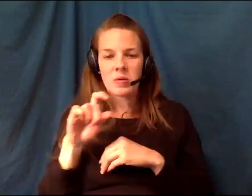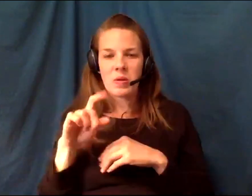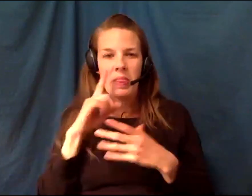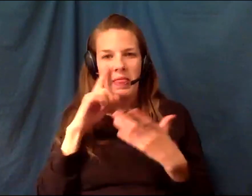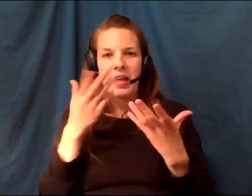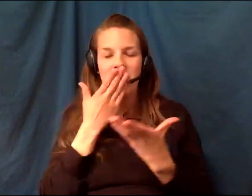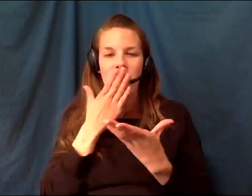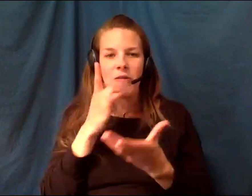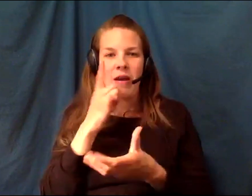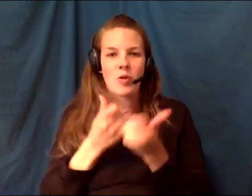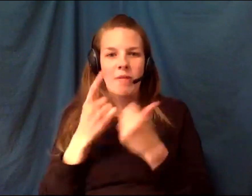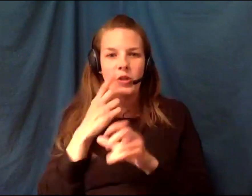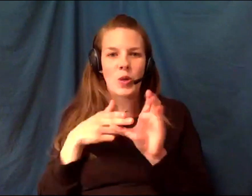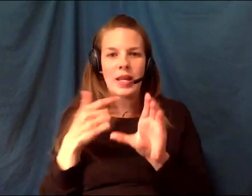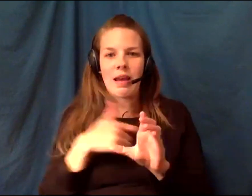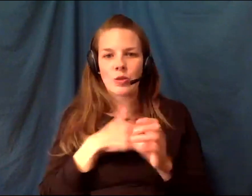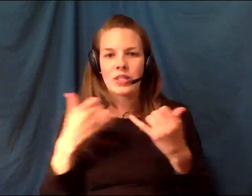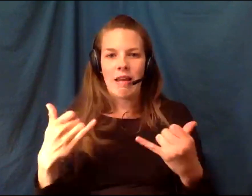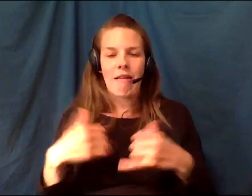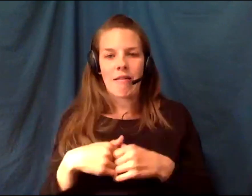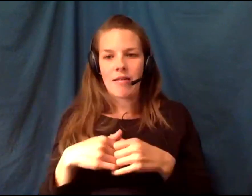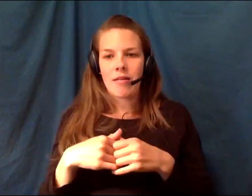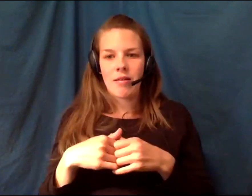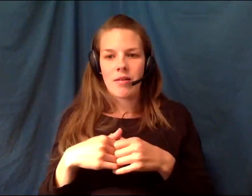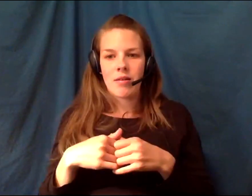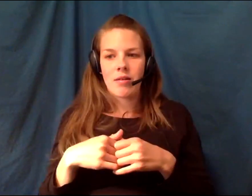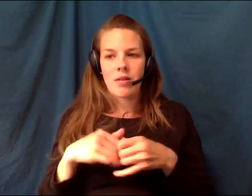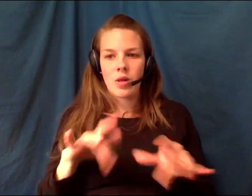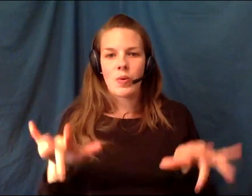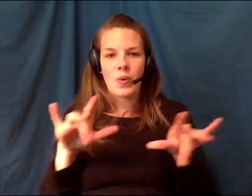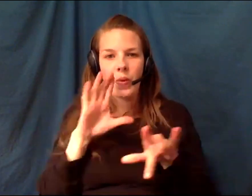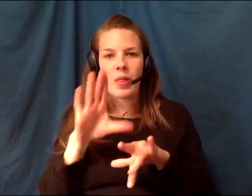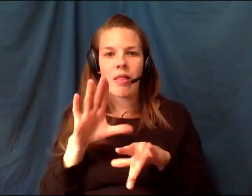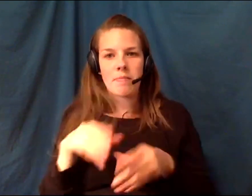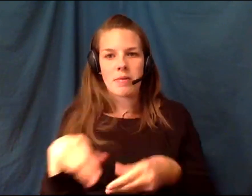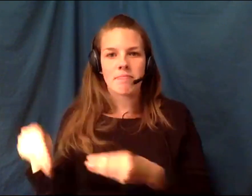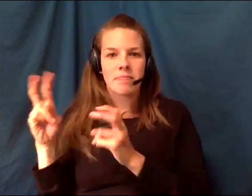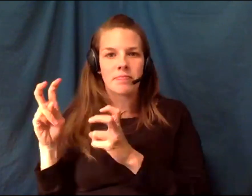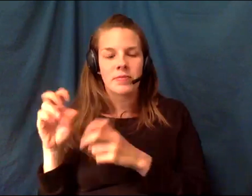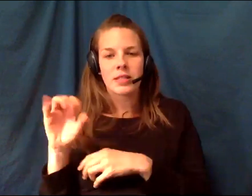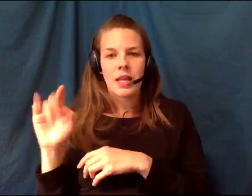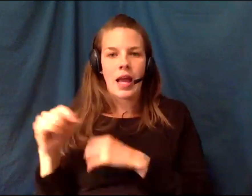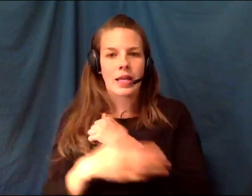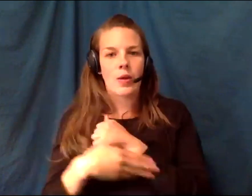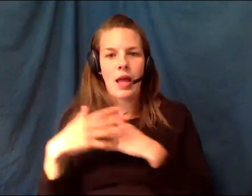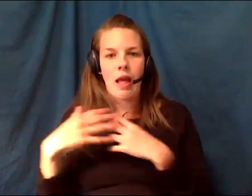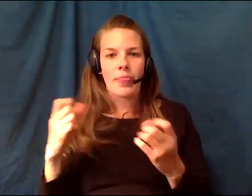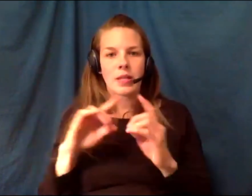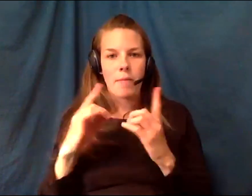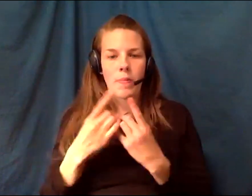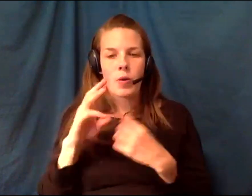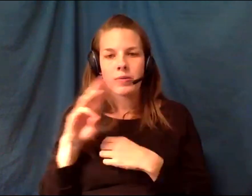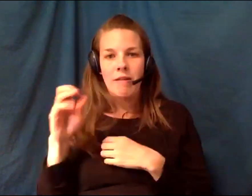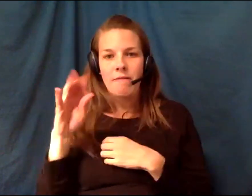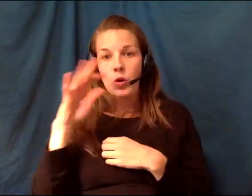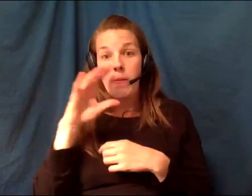everyone for joining us today. This recording will be placed on the Scott County Health Department website. Should you have missed any information, it